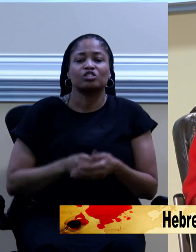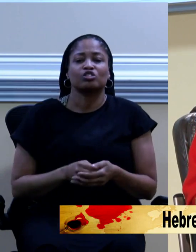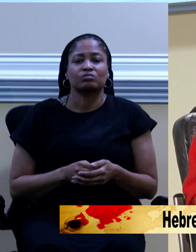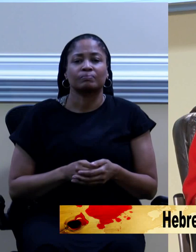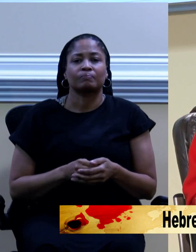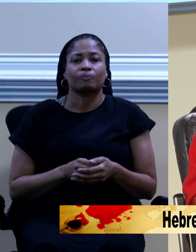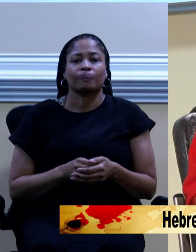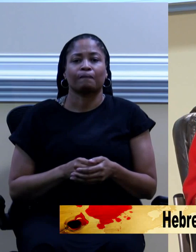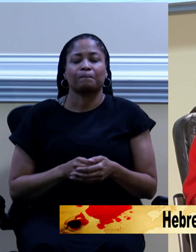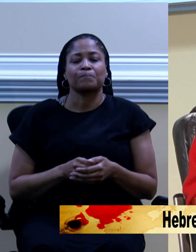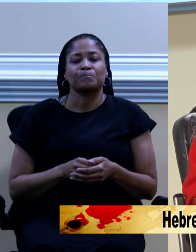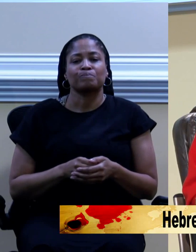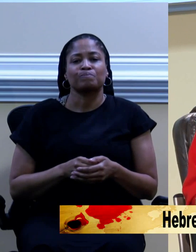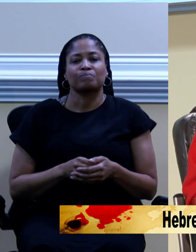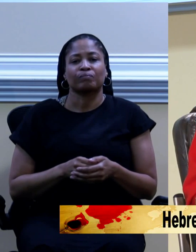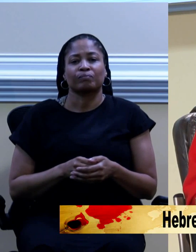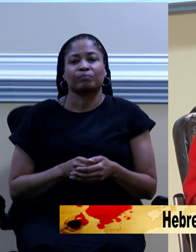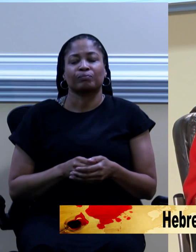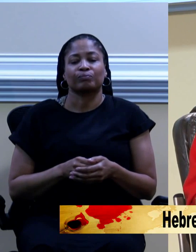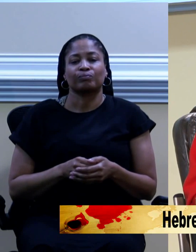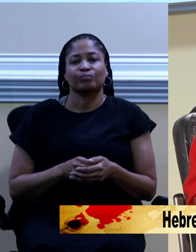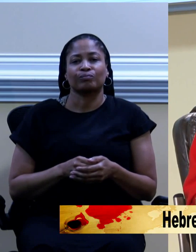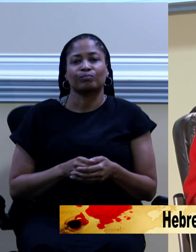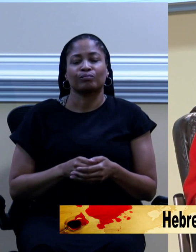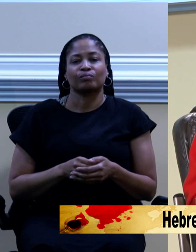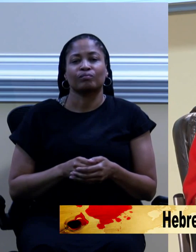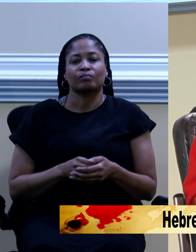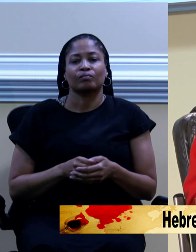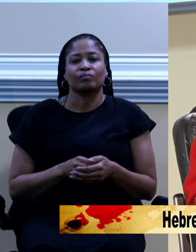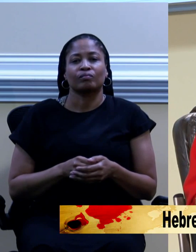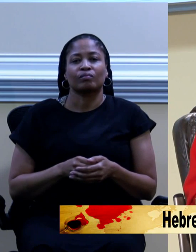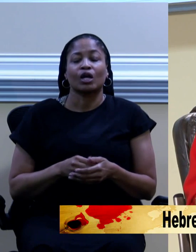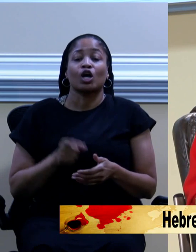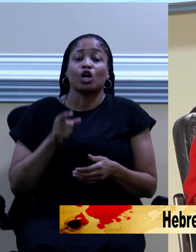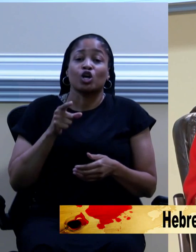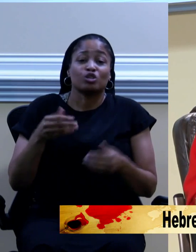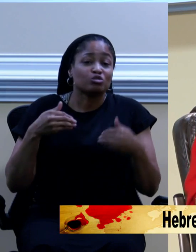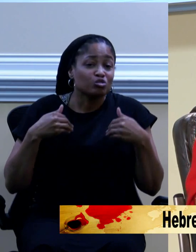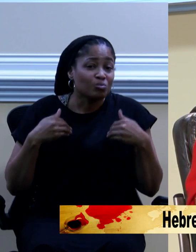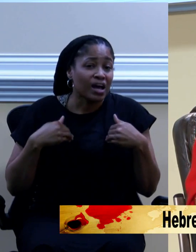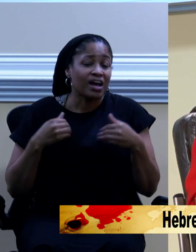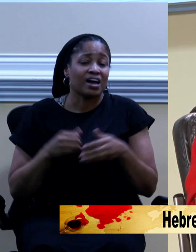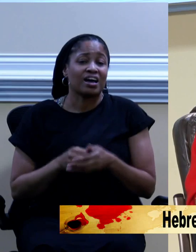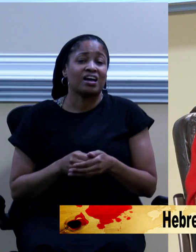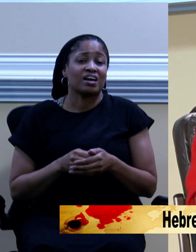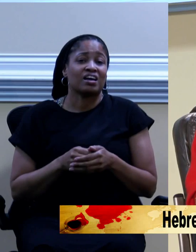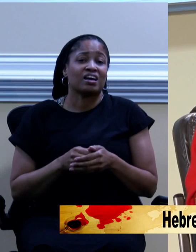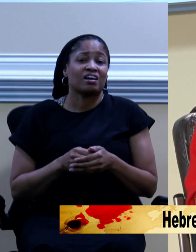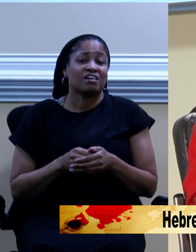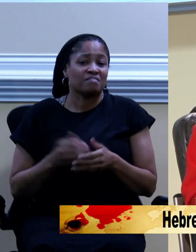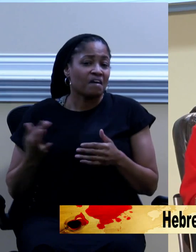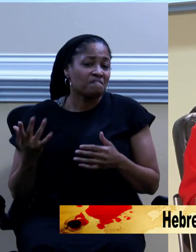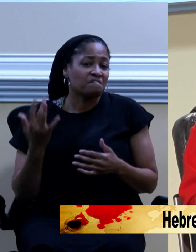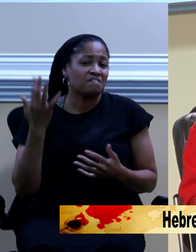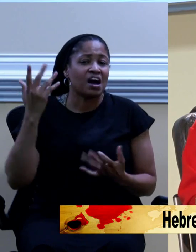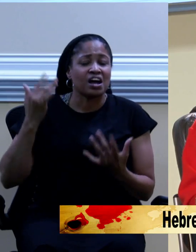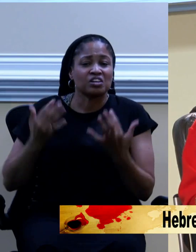certain fearful looking for a judgment and fiery indignation which shall devour the adversary. And what is